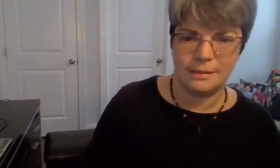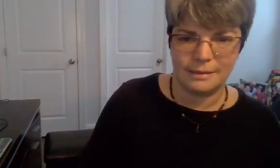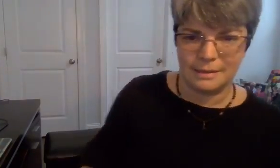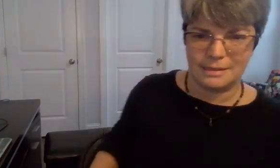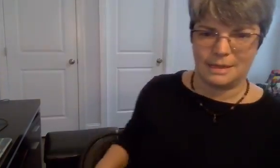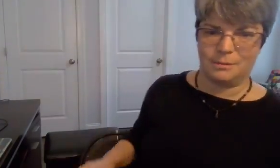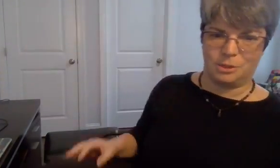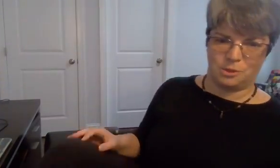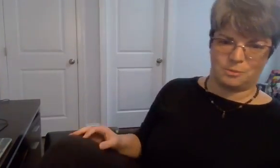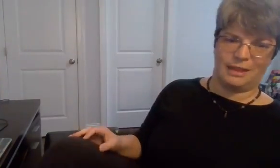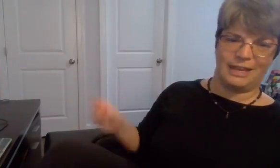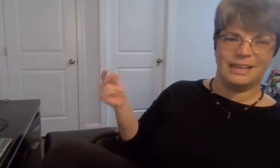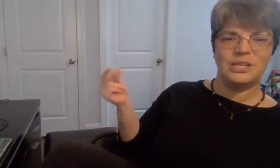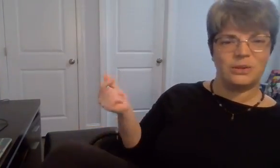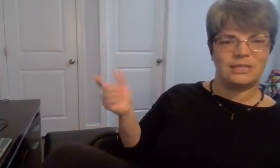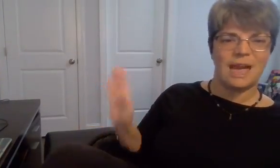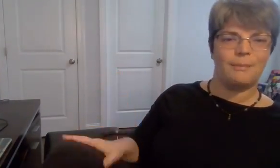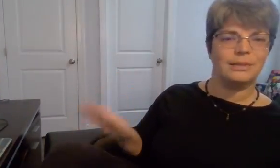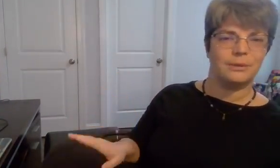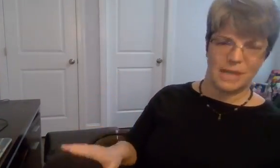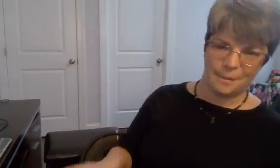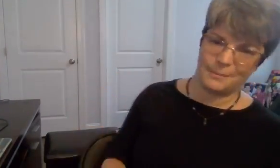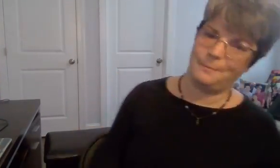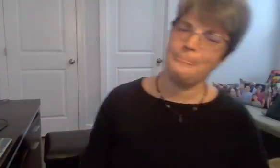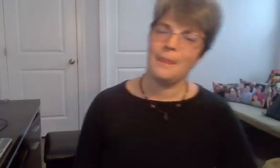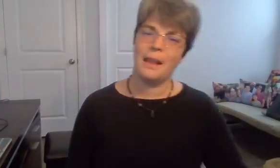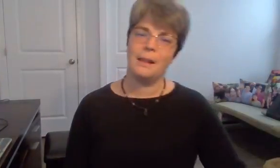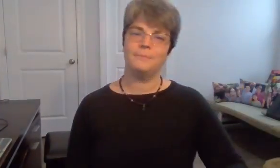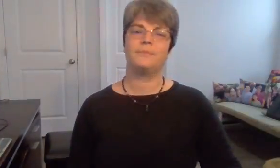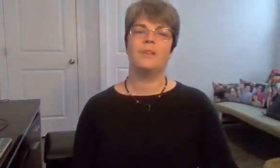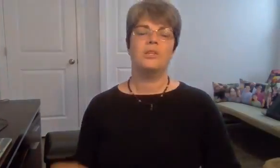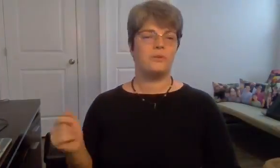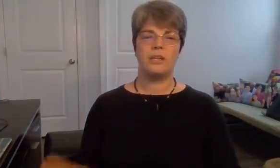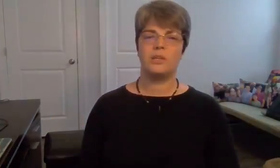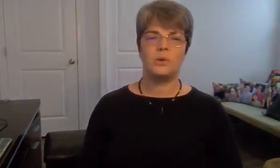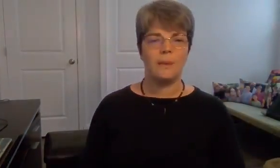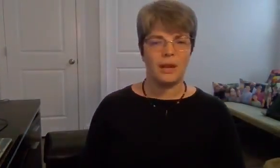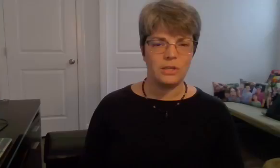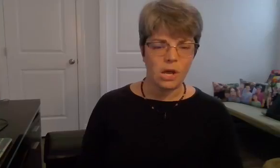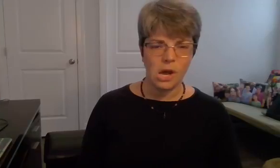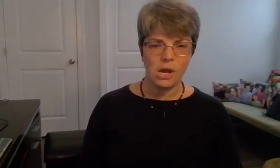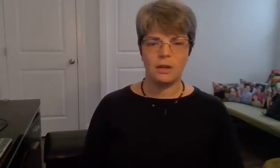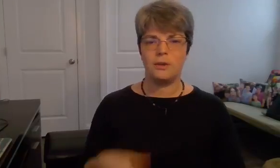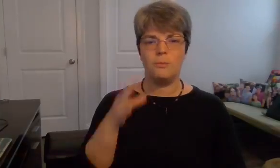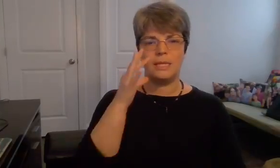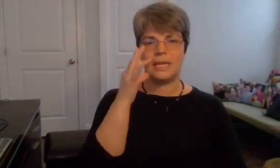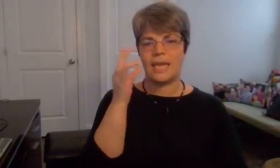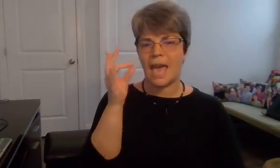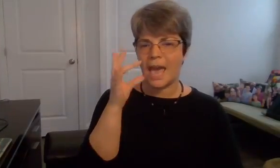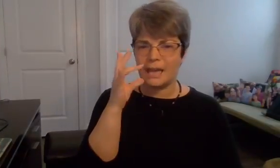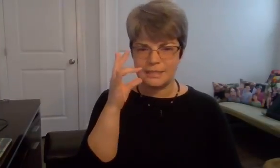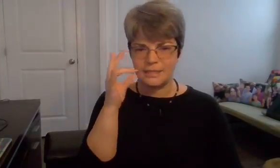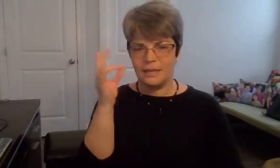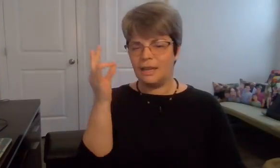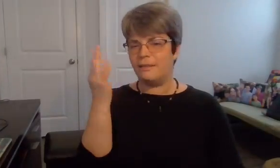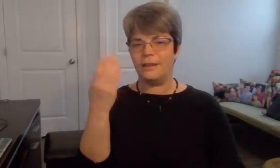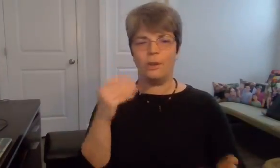gotta stand up, here's my leg. So you snap and double tap. So you're reading a story about a dog who meets a cat and they go for